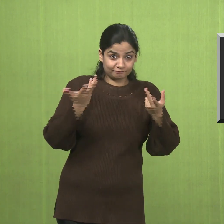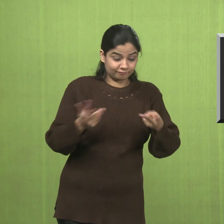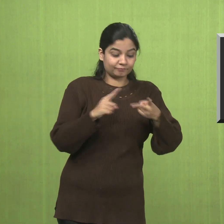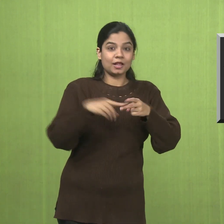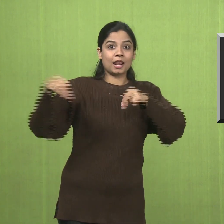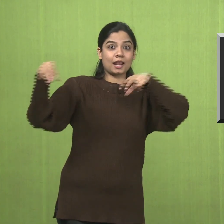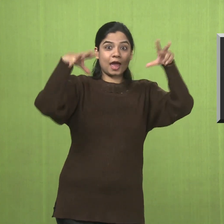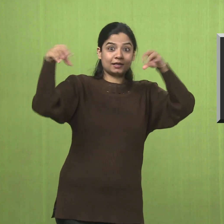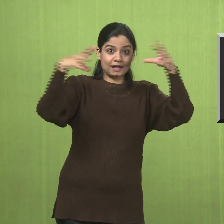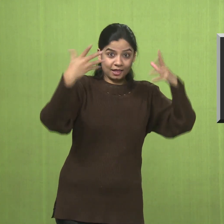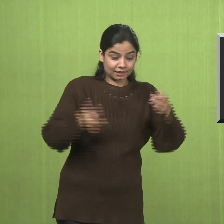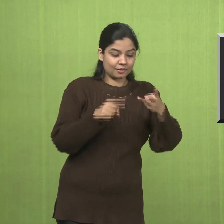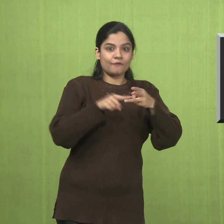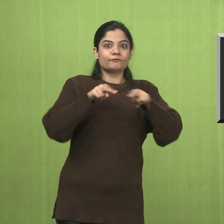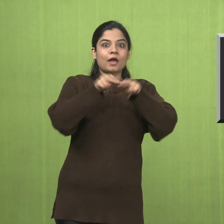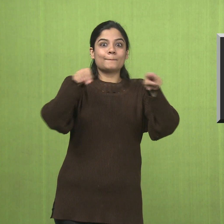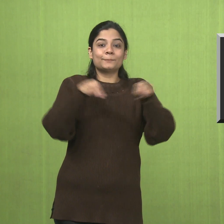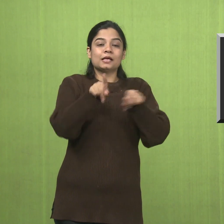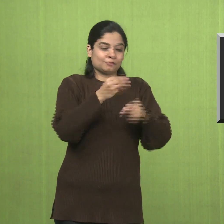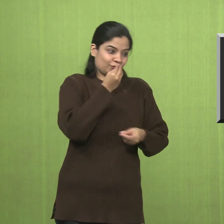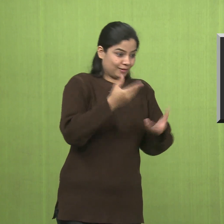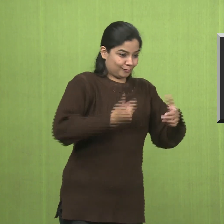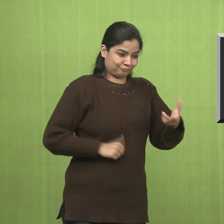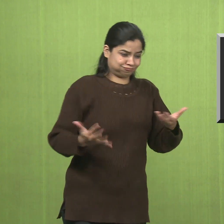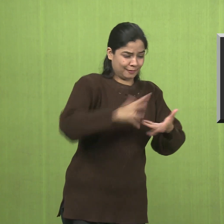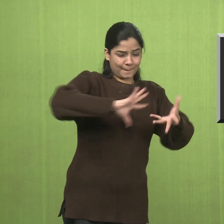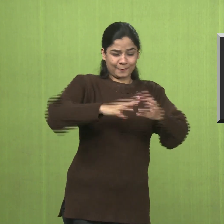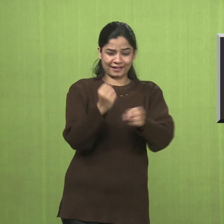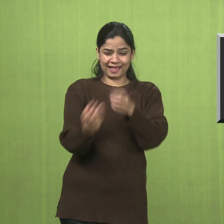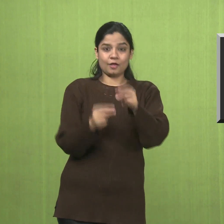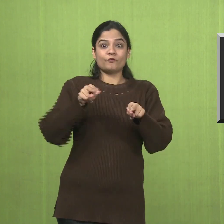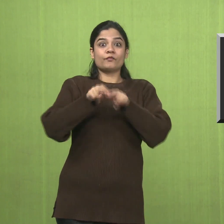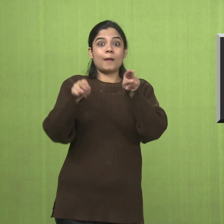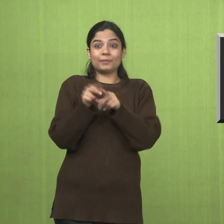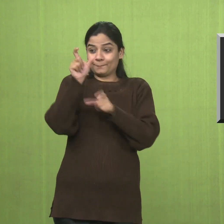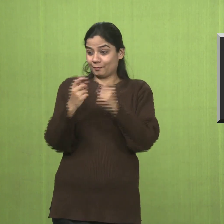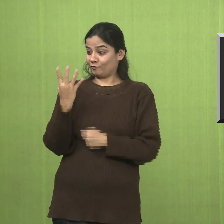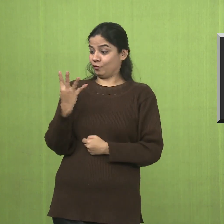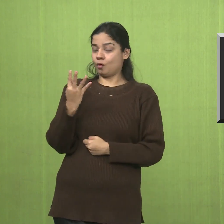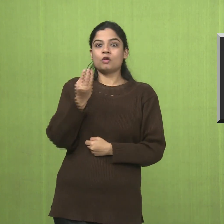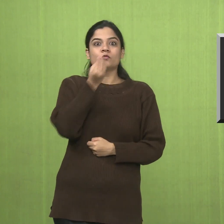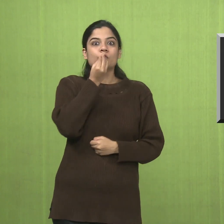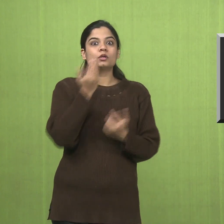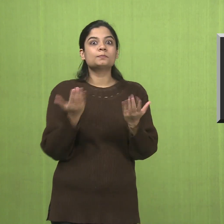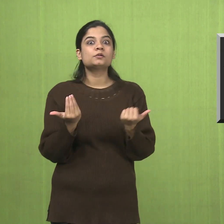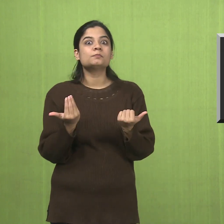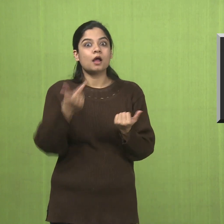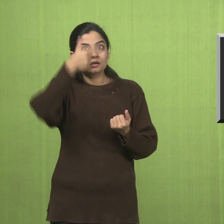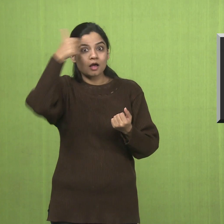gas, electricity for family, 2 or 3 animals excreta